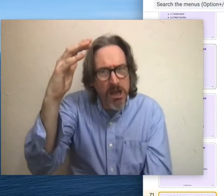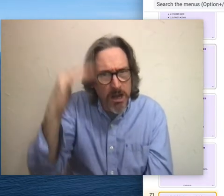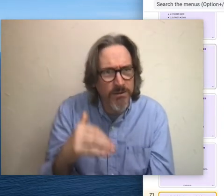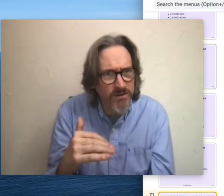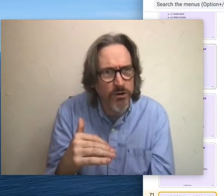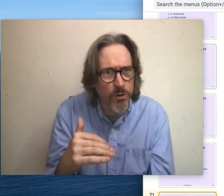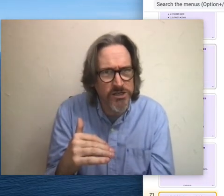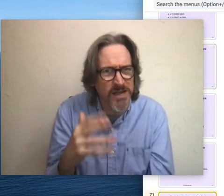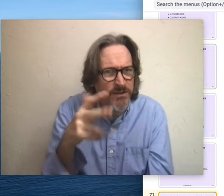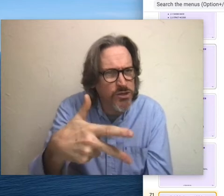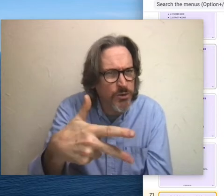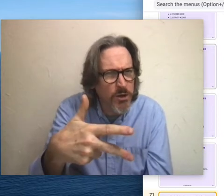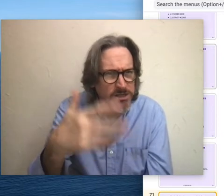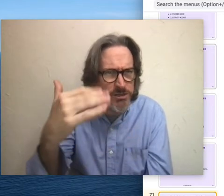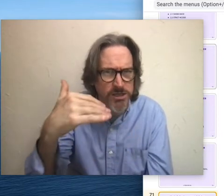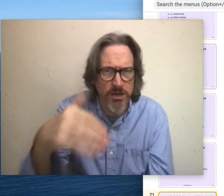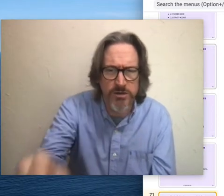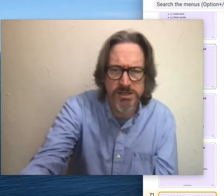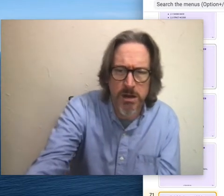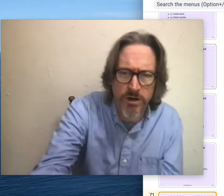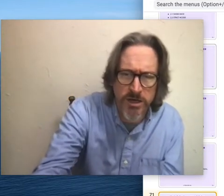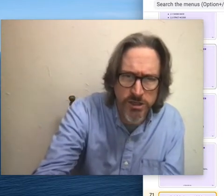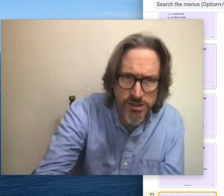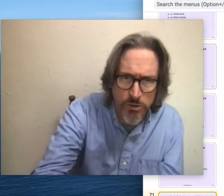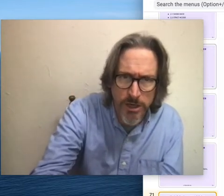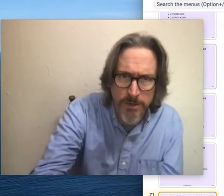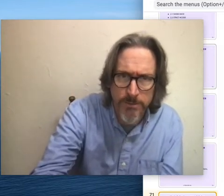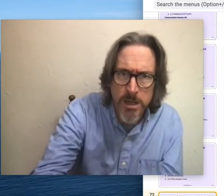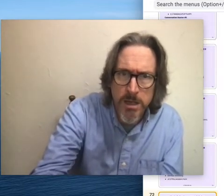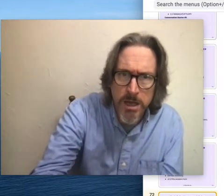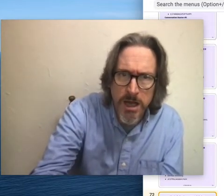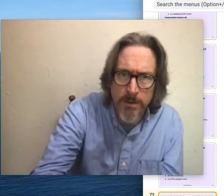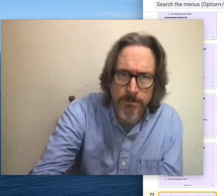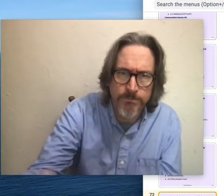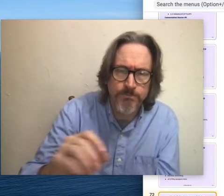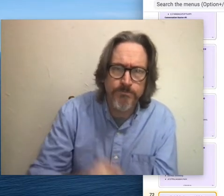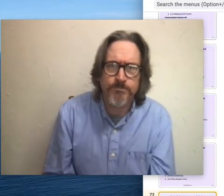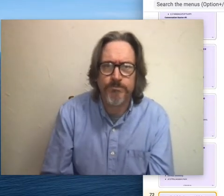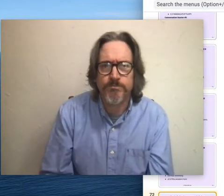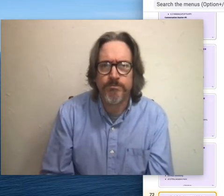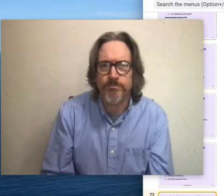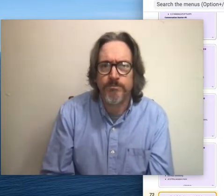there's a couple of different questions. I think there's 3 questions under this comprehension story.